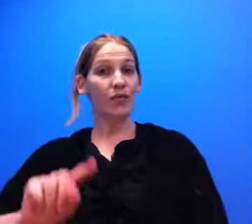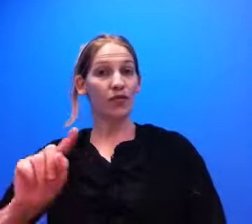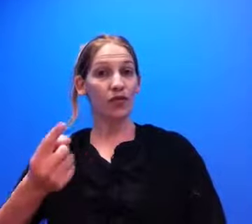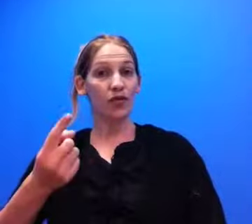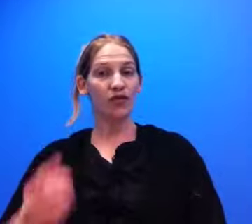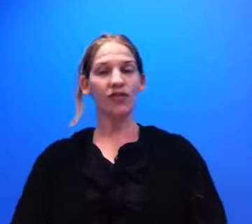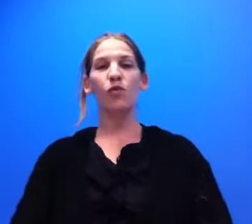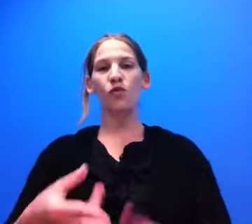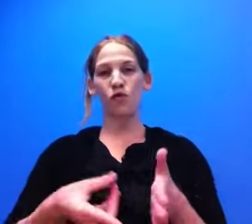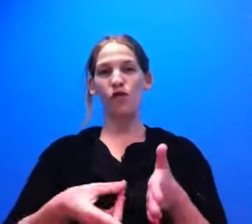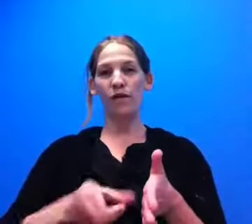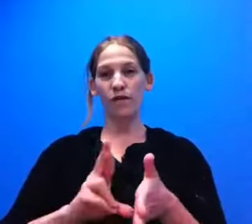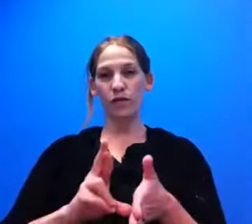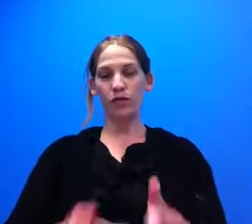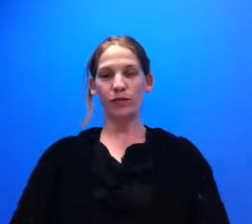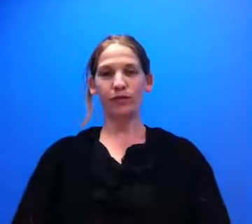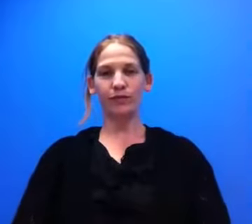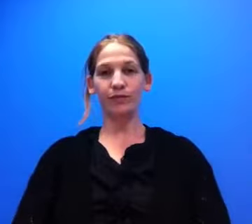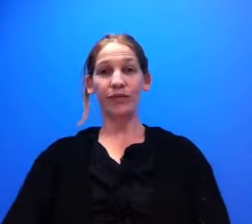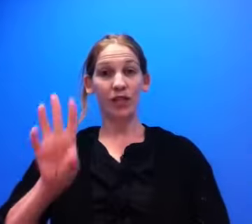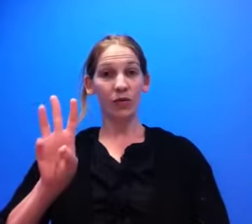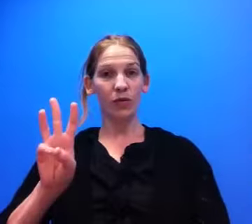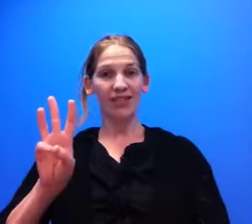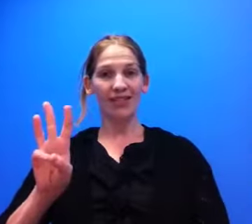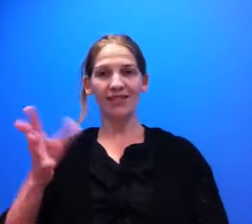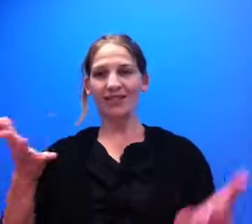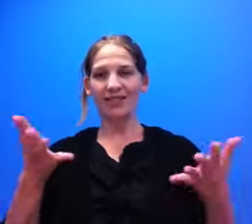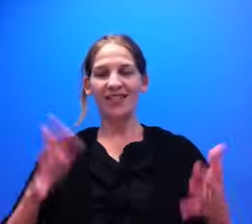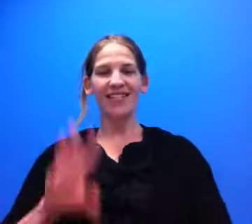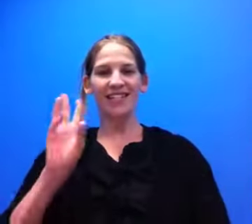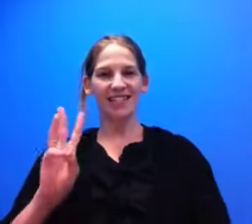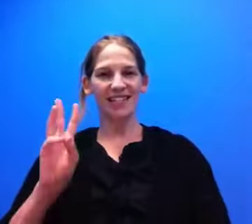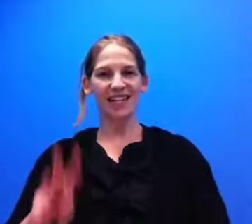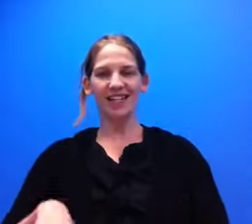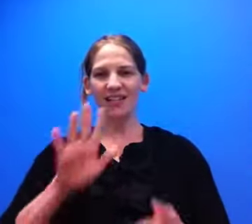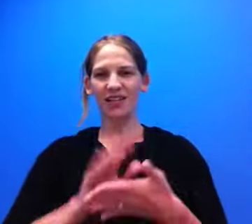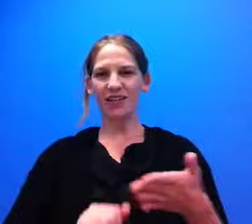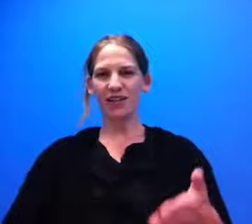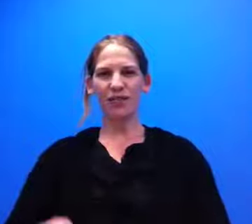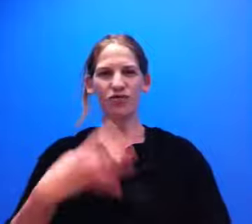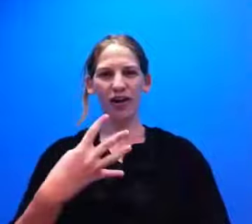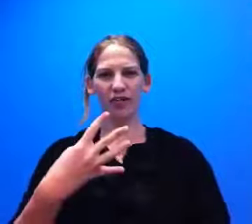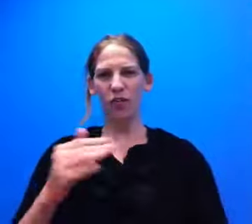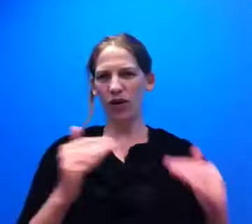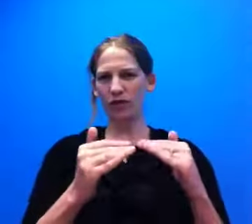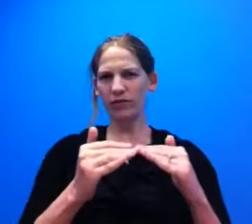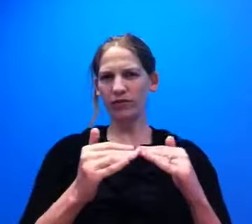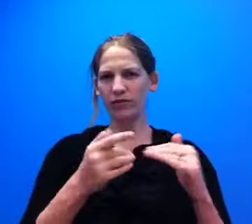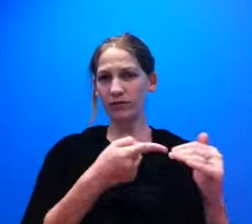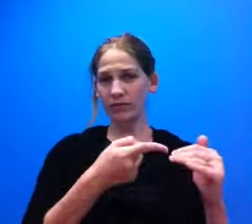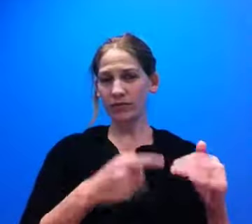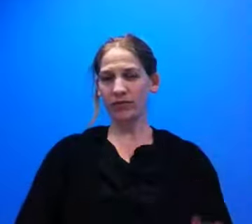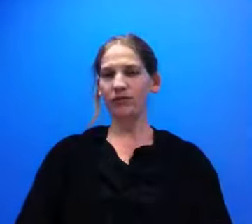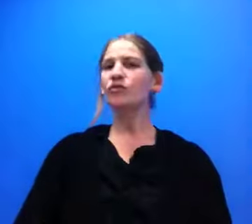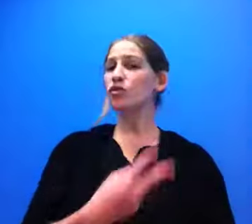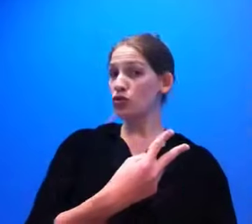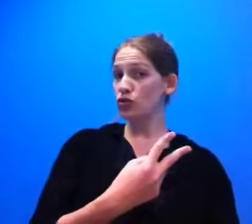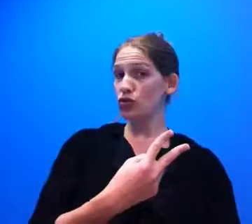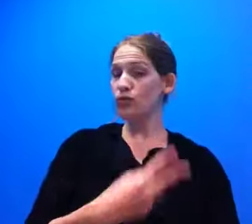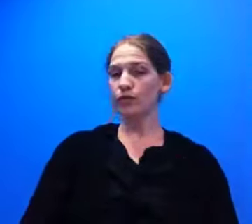Charlie, 6 subtract 4. Here. What is 6 subtract 4, Charlie? 2. Very good. And here's the